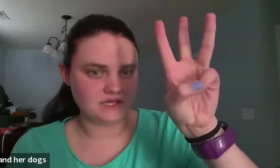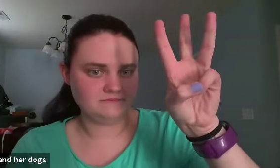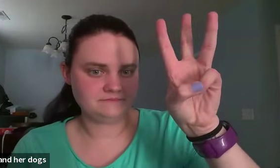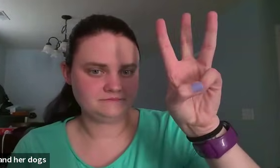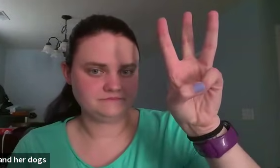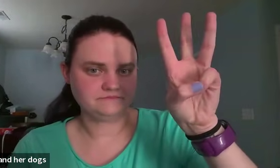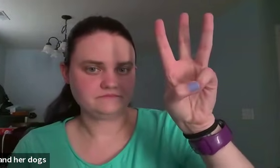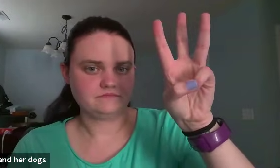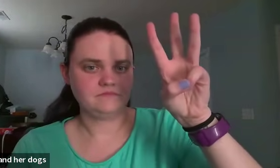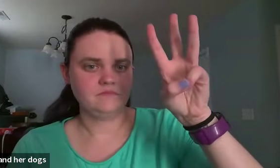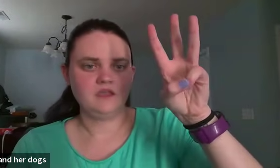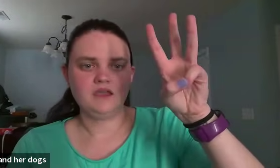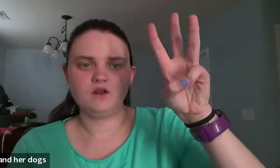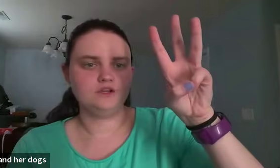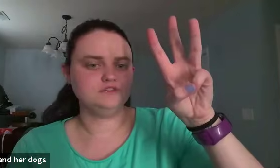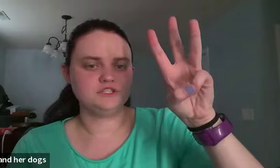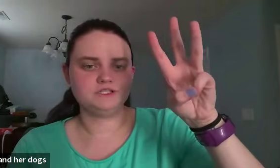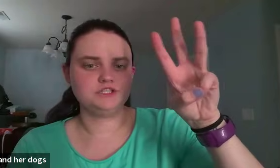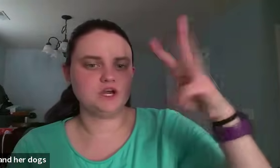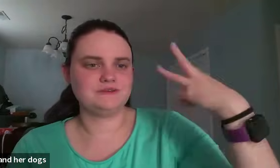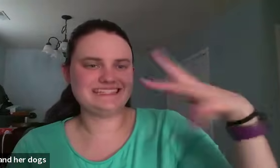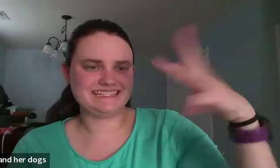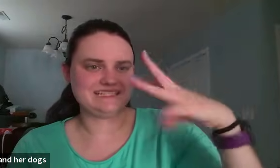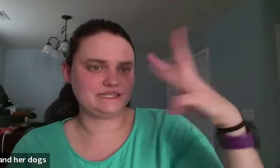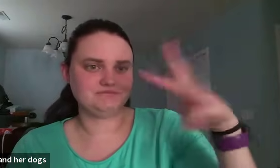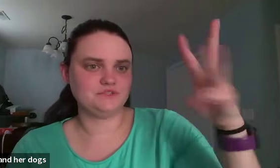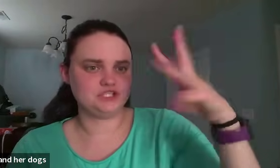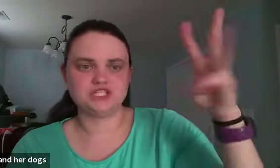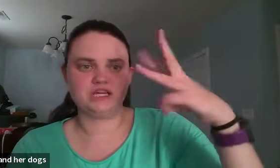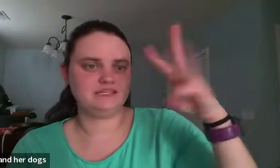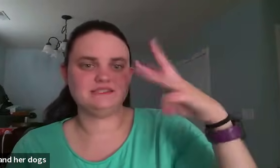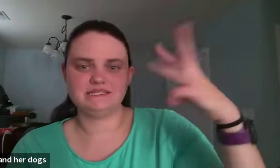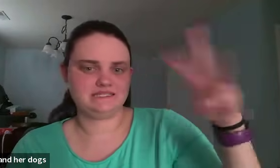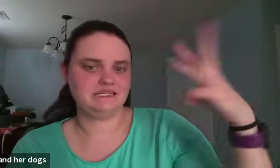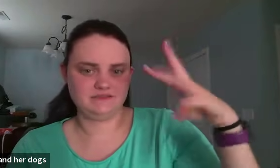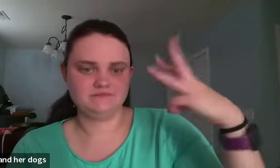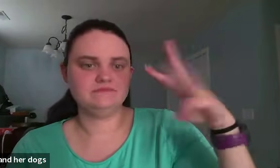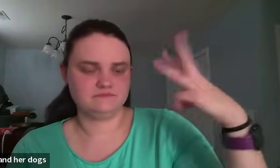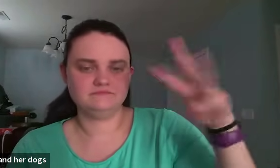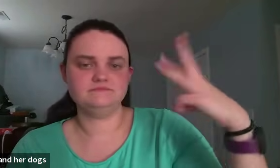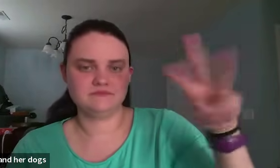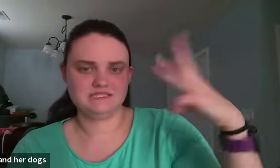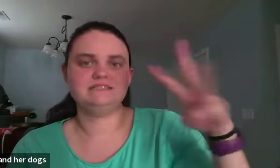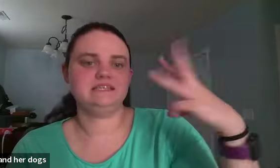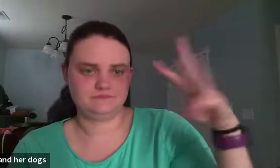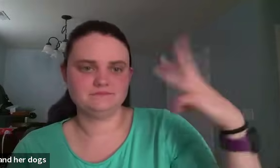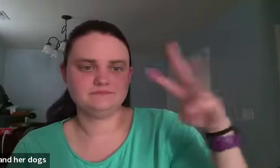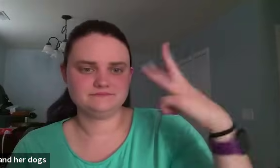again. And all you do is you go 16. You just shake it. 16. 16.